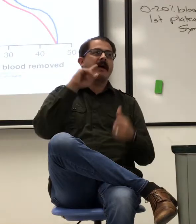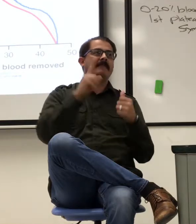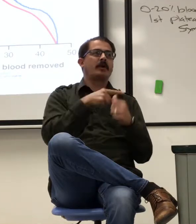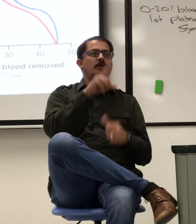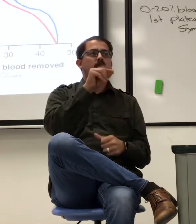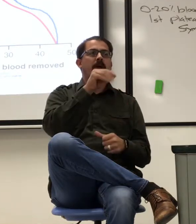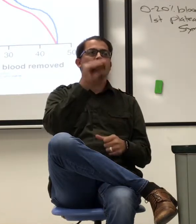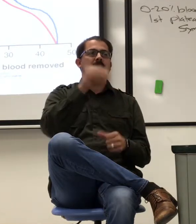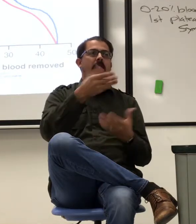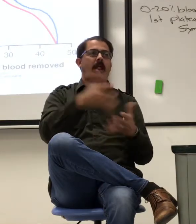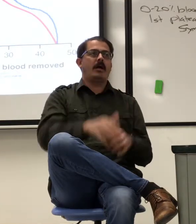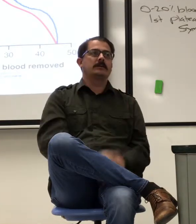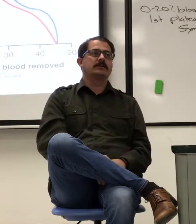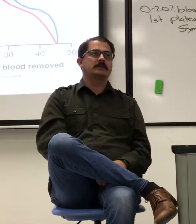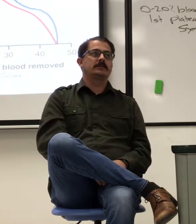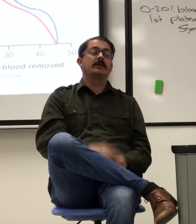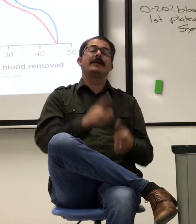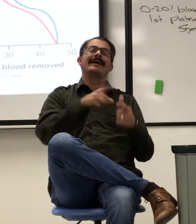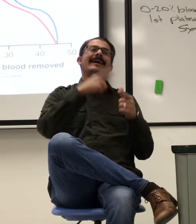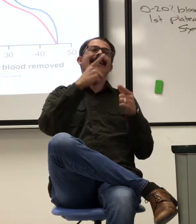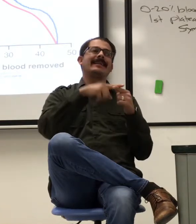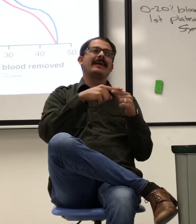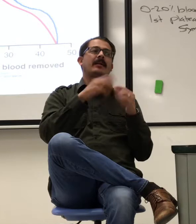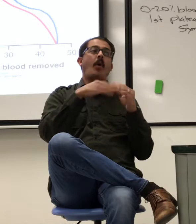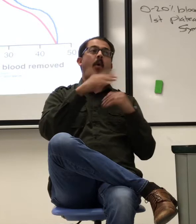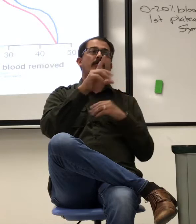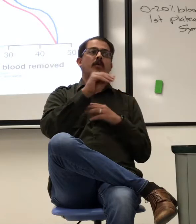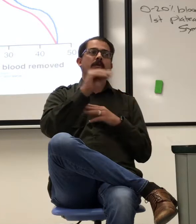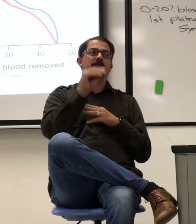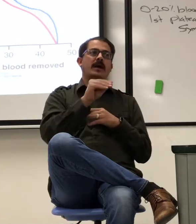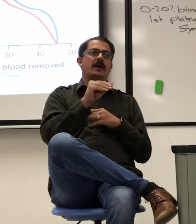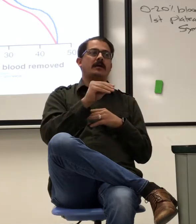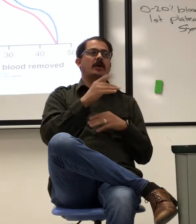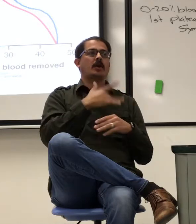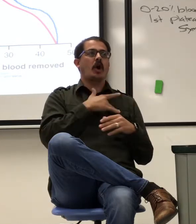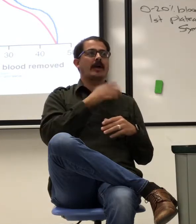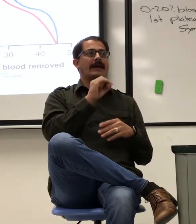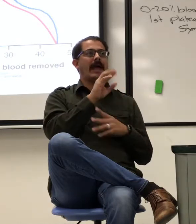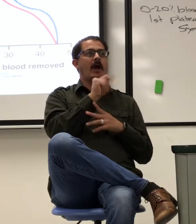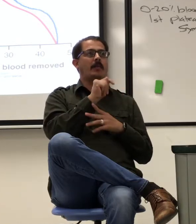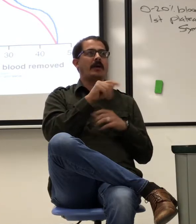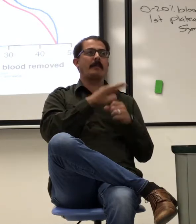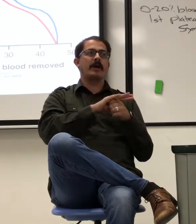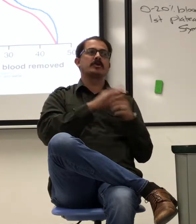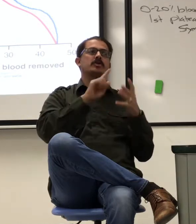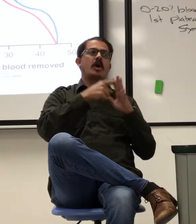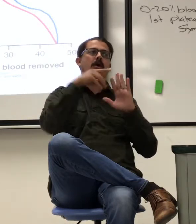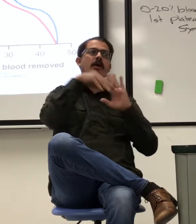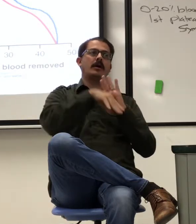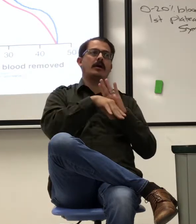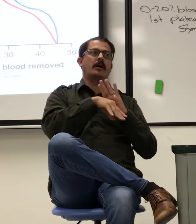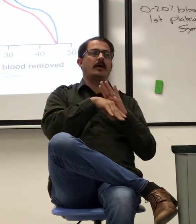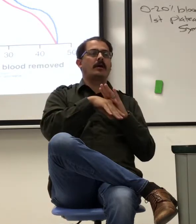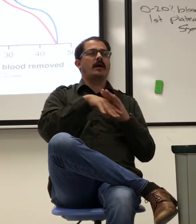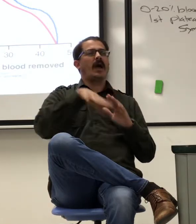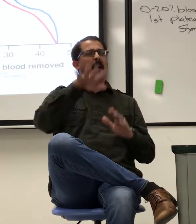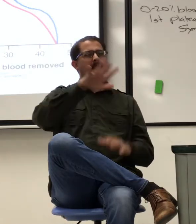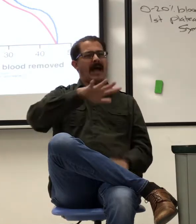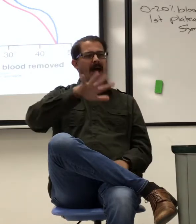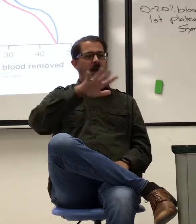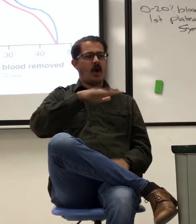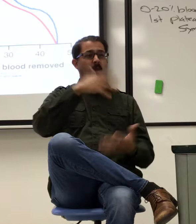20% of blood loss. But then ultimately, cardiac output and pressure start to plummet. When you get to